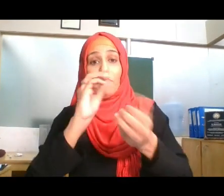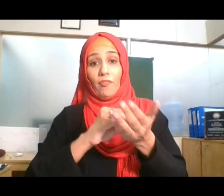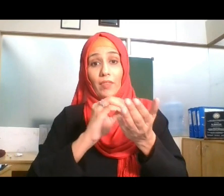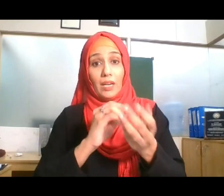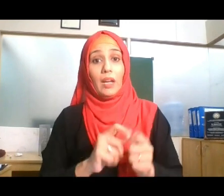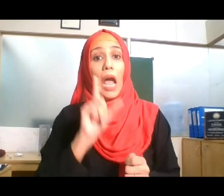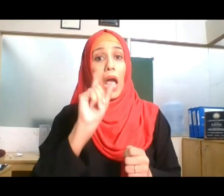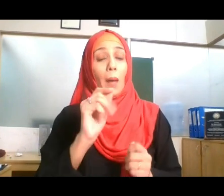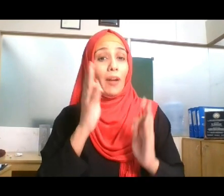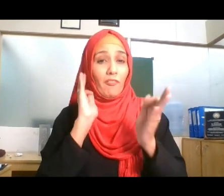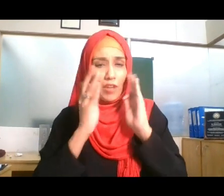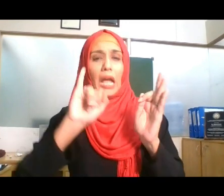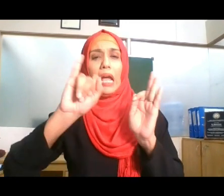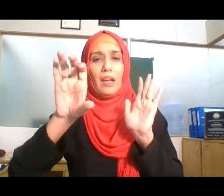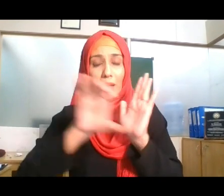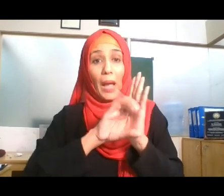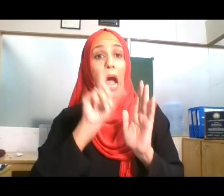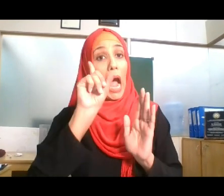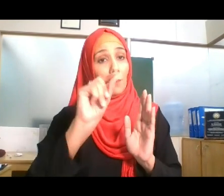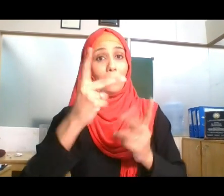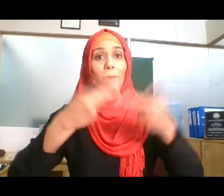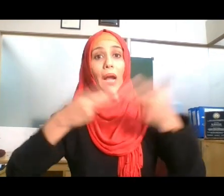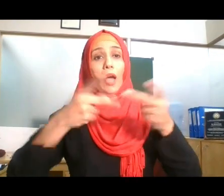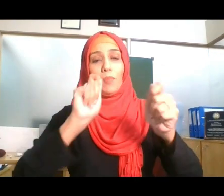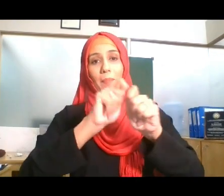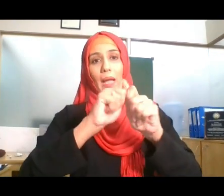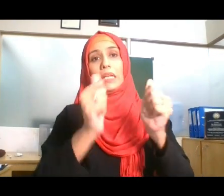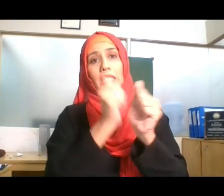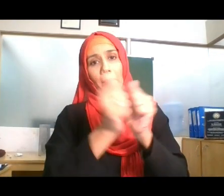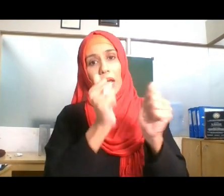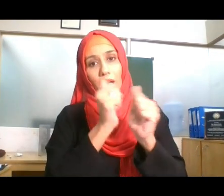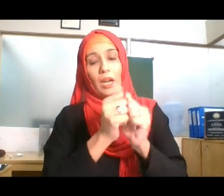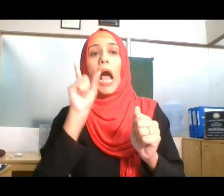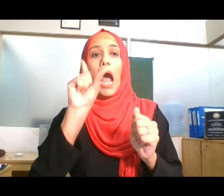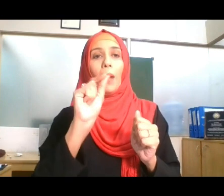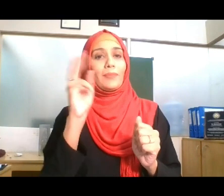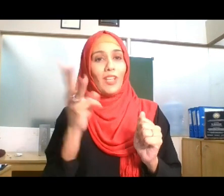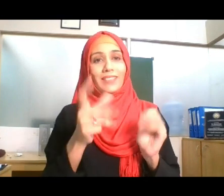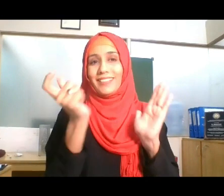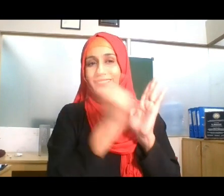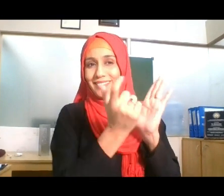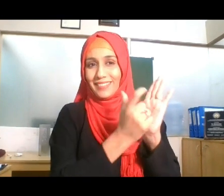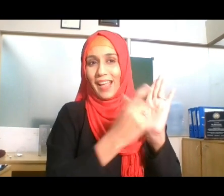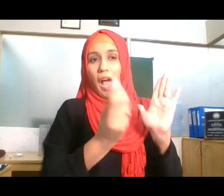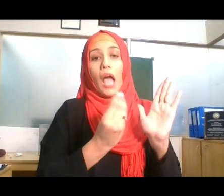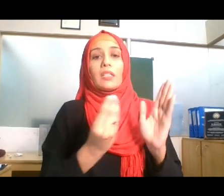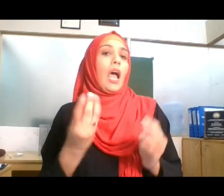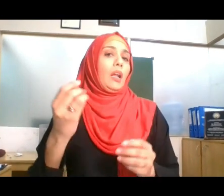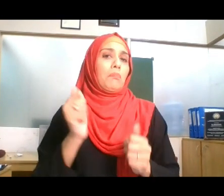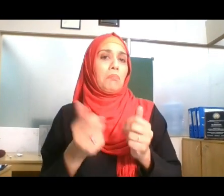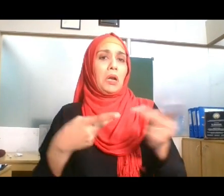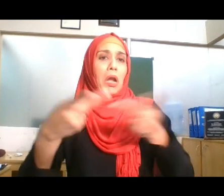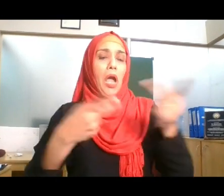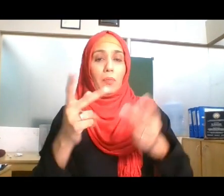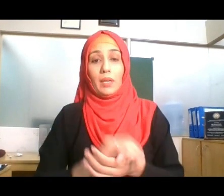creating Facebook and Instagram pages and using creative content tools and growing audiences through insight. So we're excited to